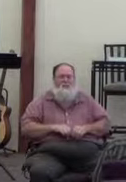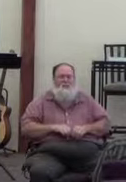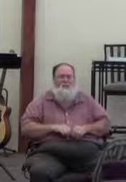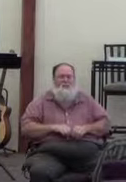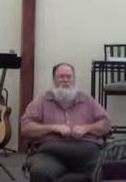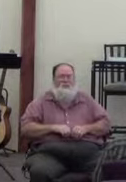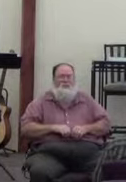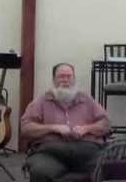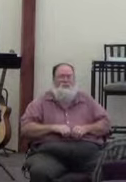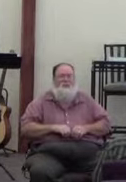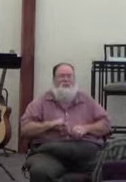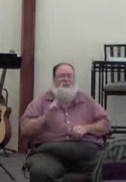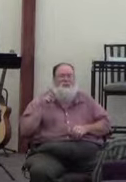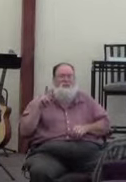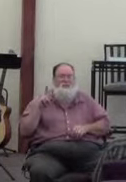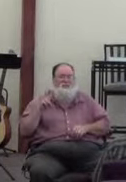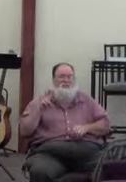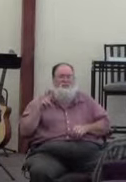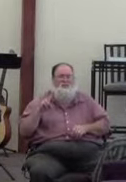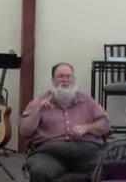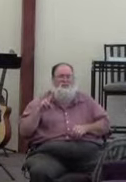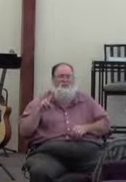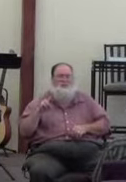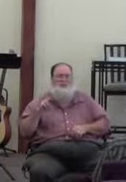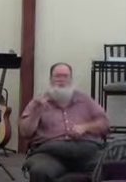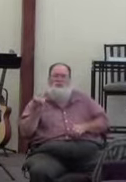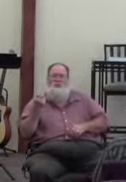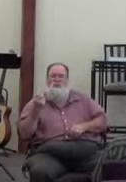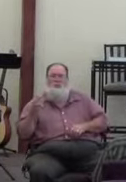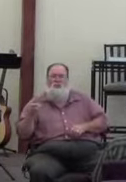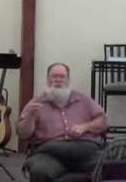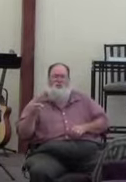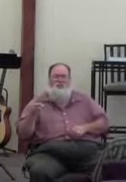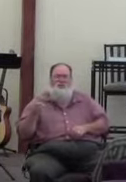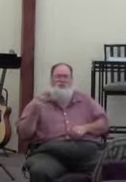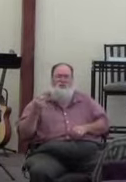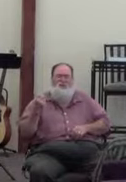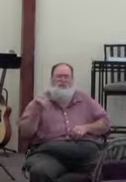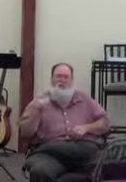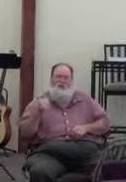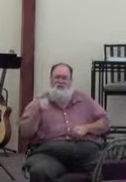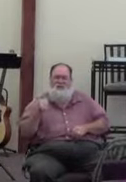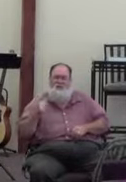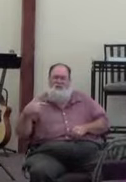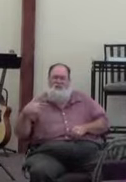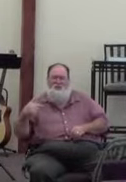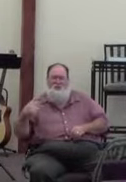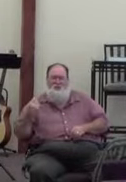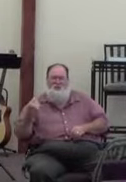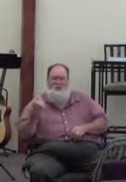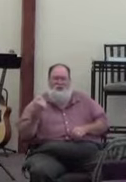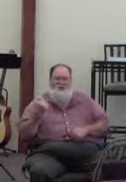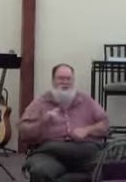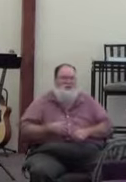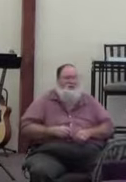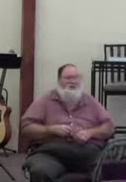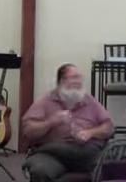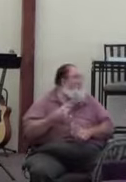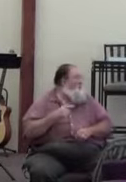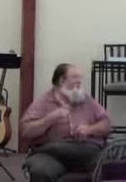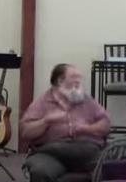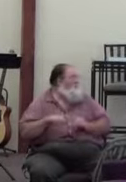Revelation 12, 10 and 11. I was thinking when they did what your power and will had decided beforehand should happen.